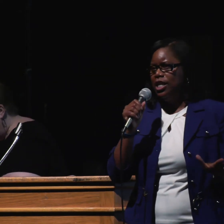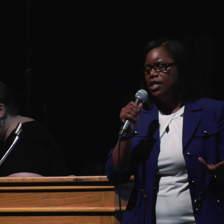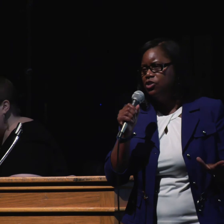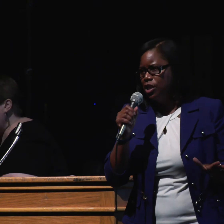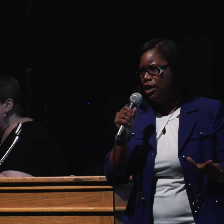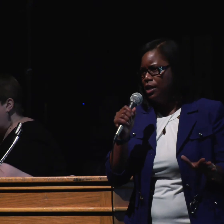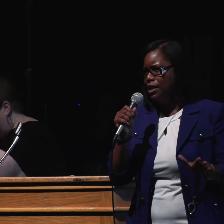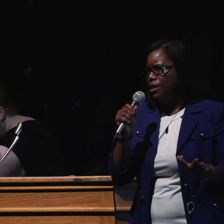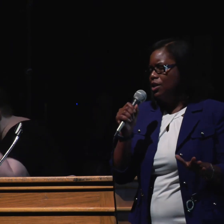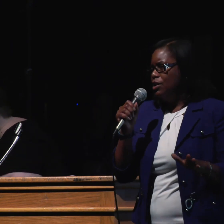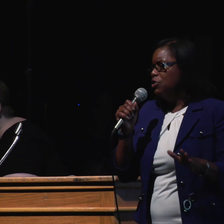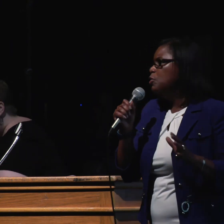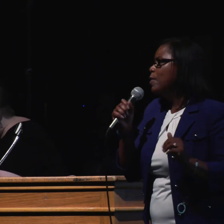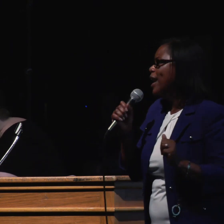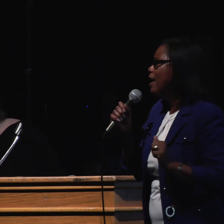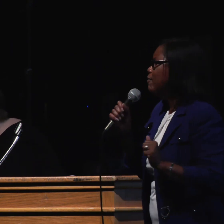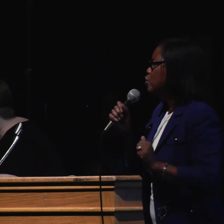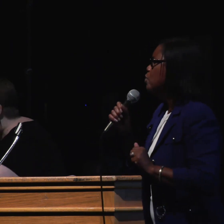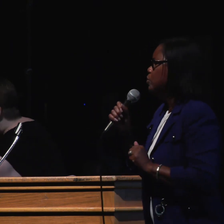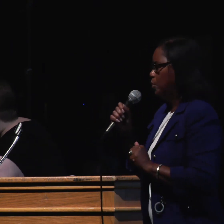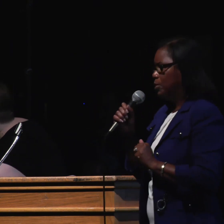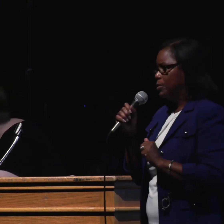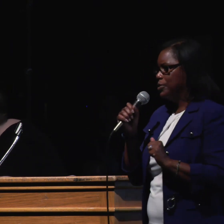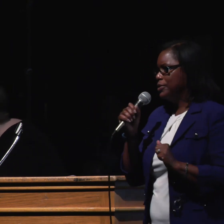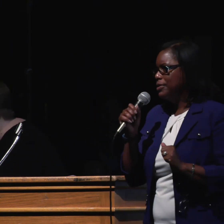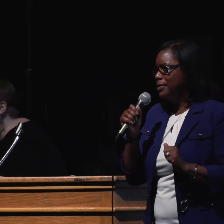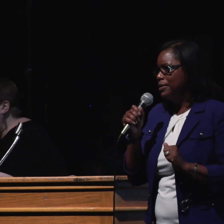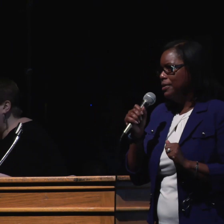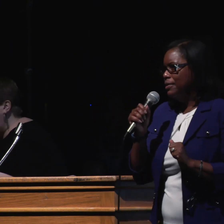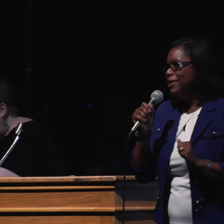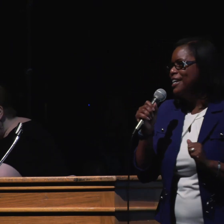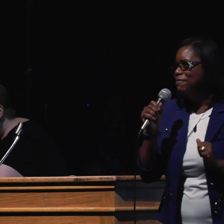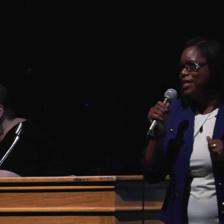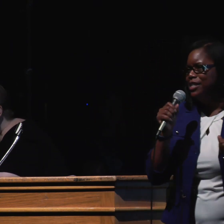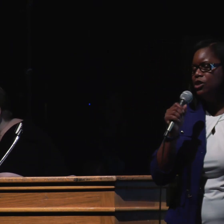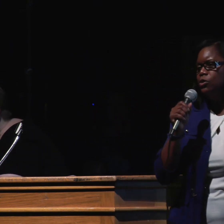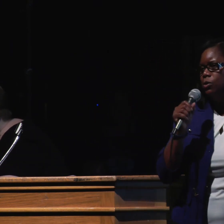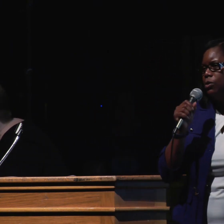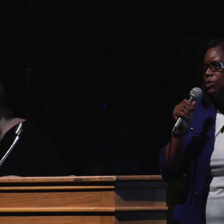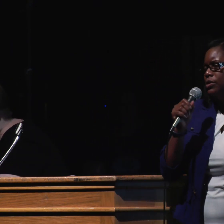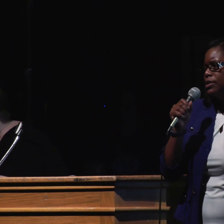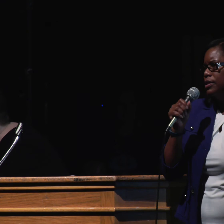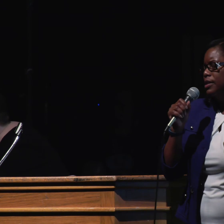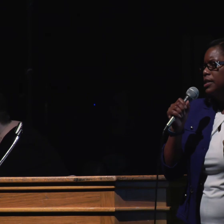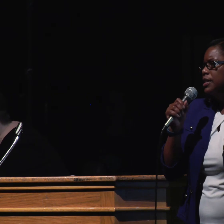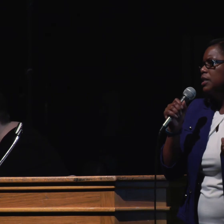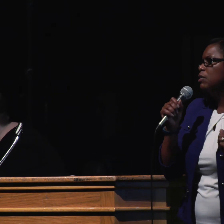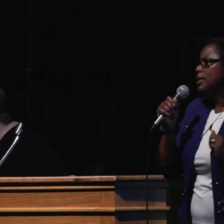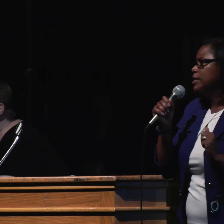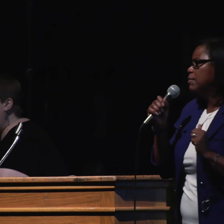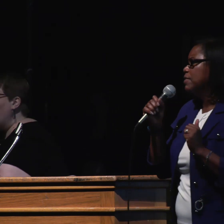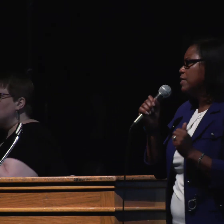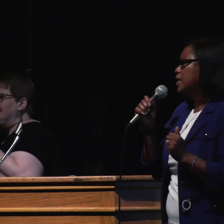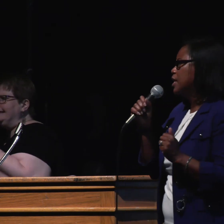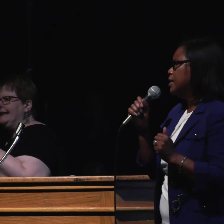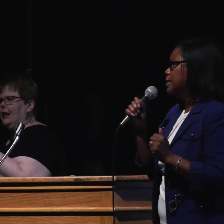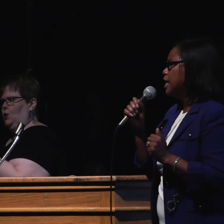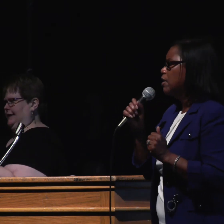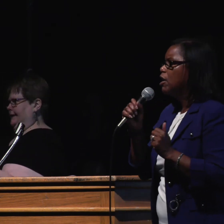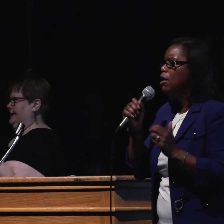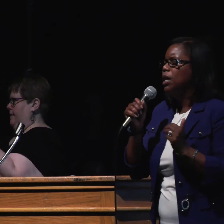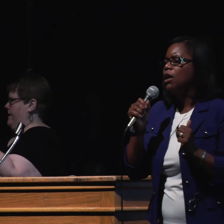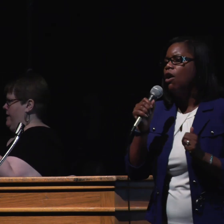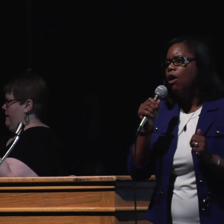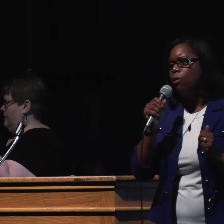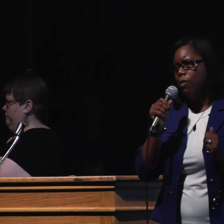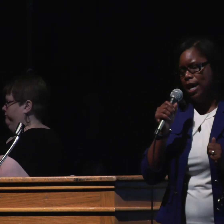toolbox changing? Do you have new tools, reinvented tools, to deal with some of the things that